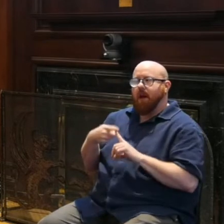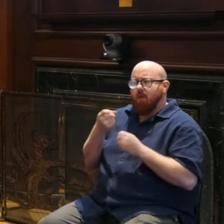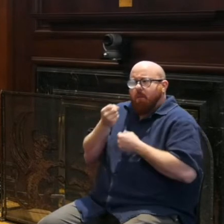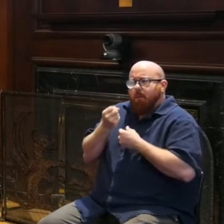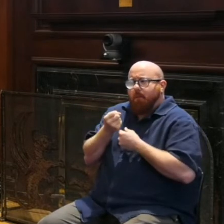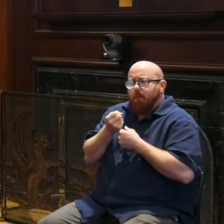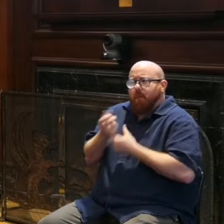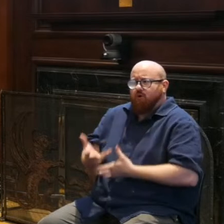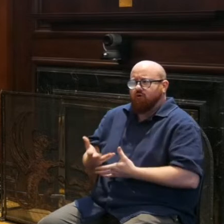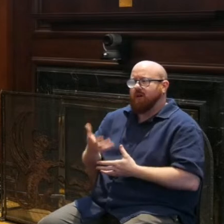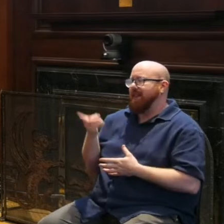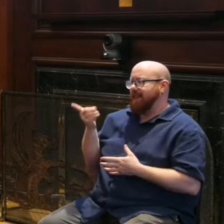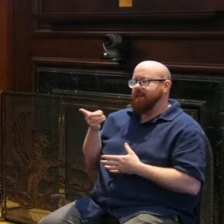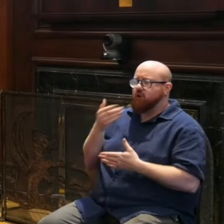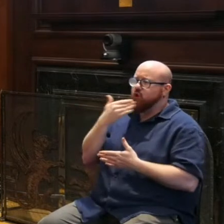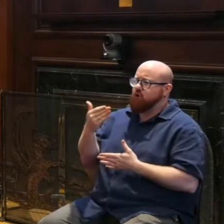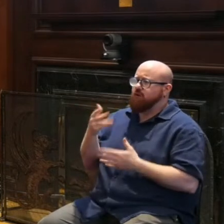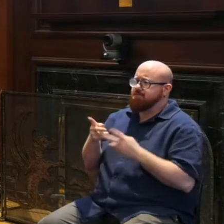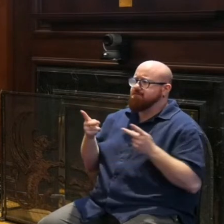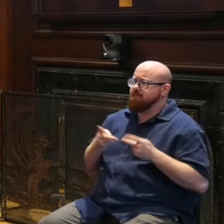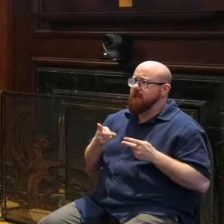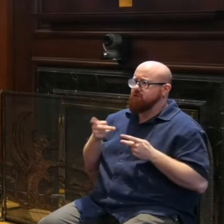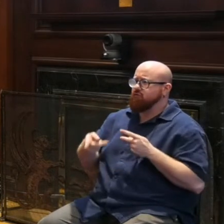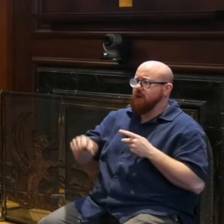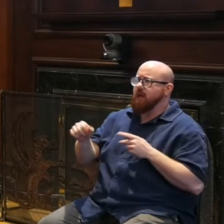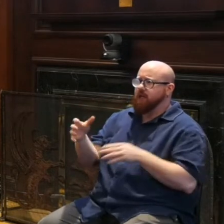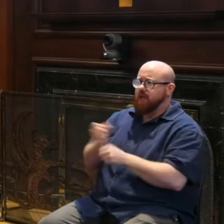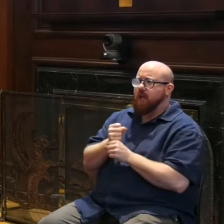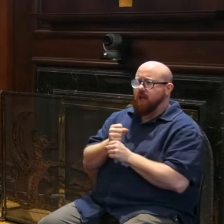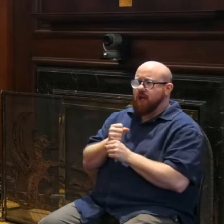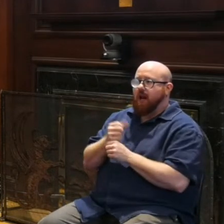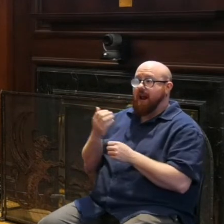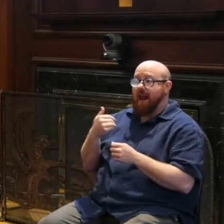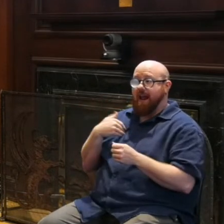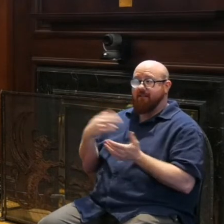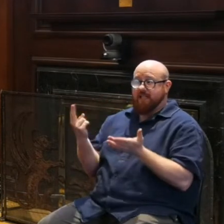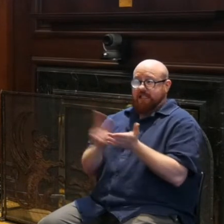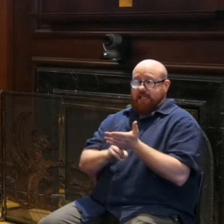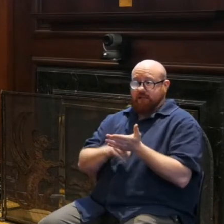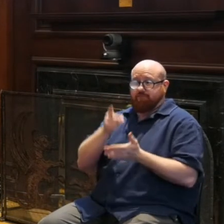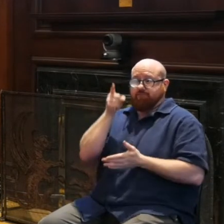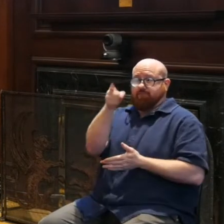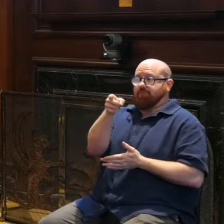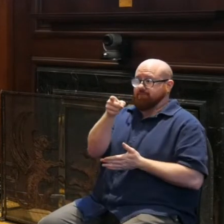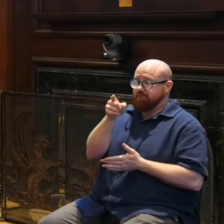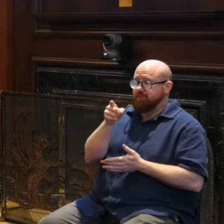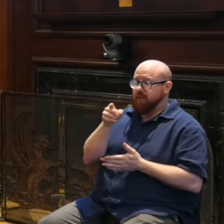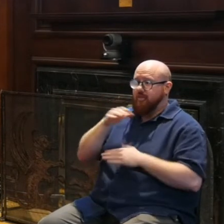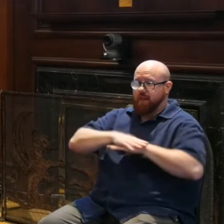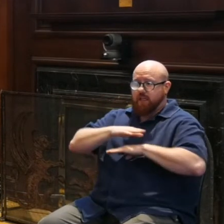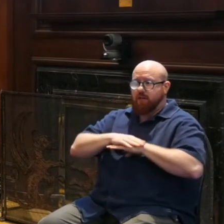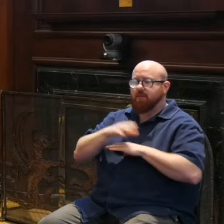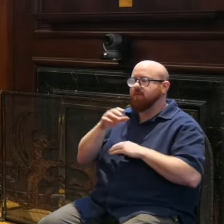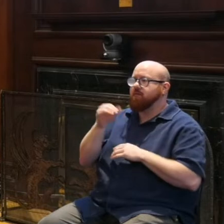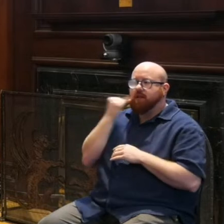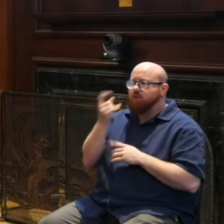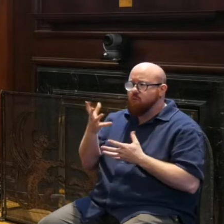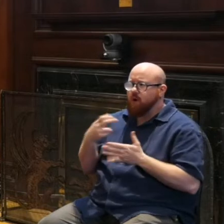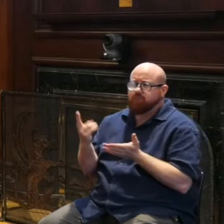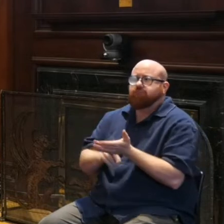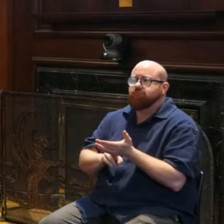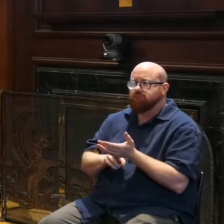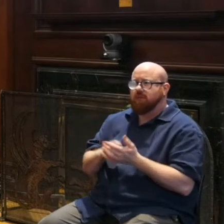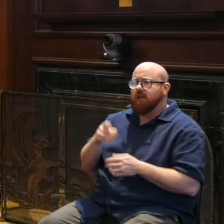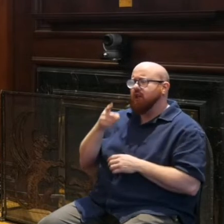get it. There's a sign up back here on your way out. Please sign up. Shailene is judicious about how many she sends out, and